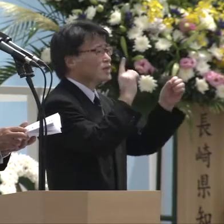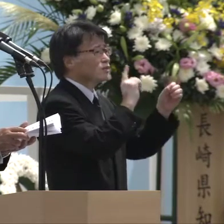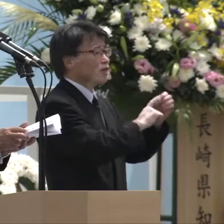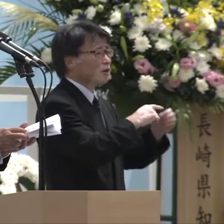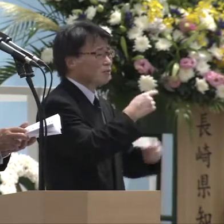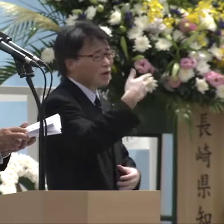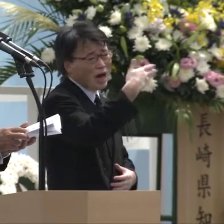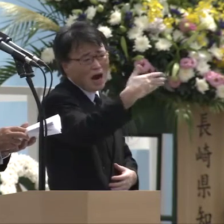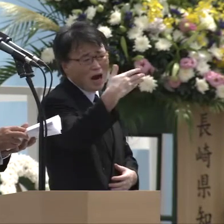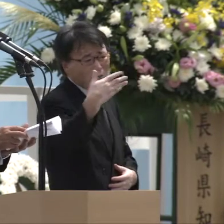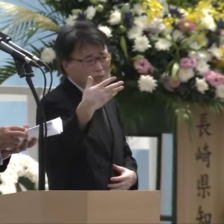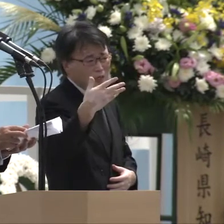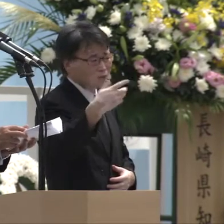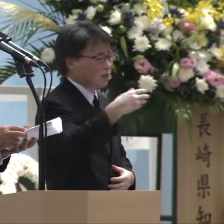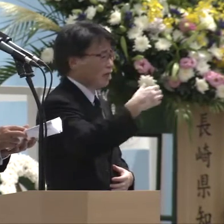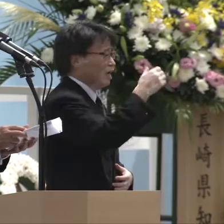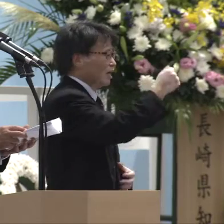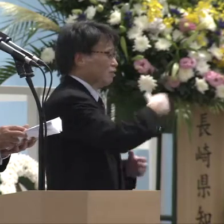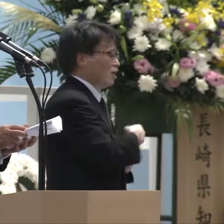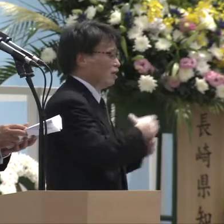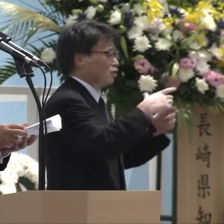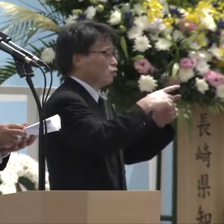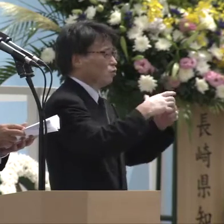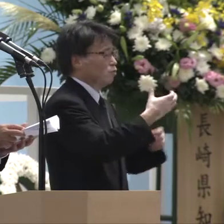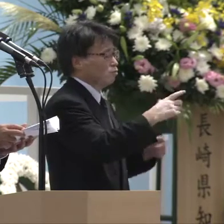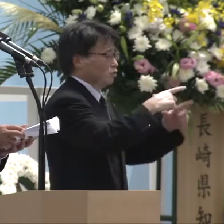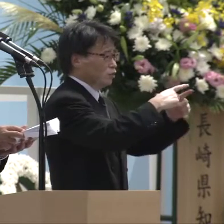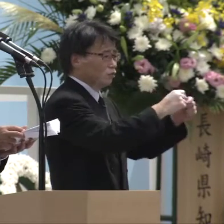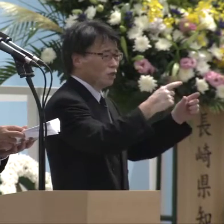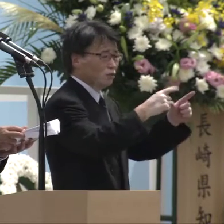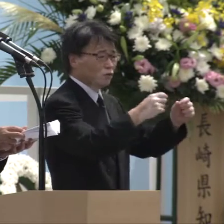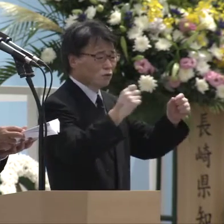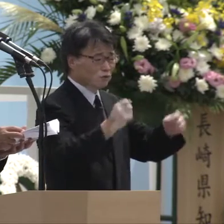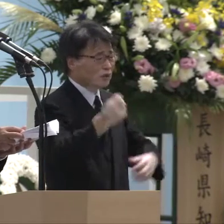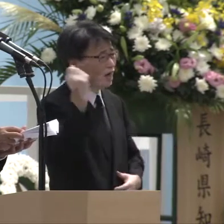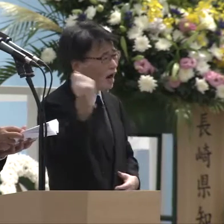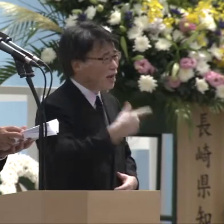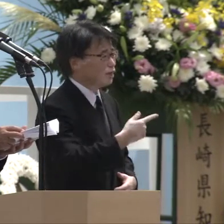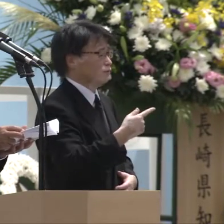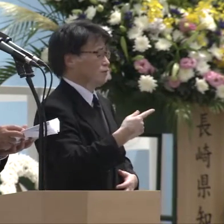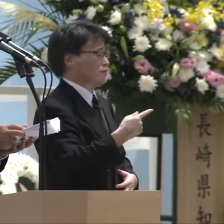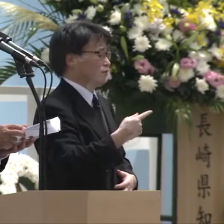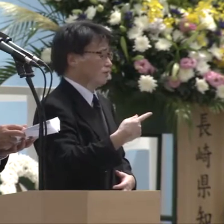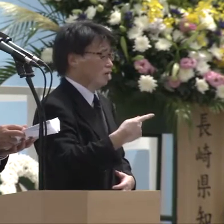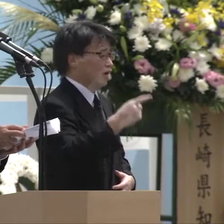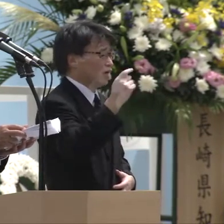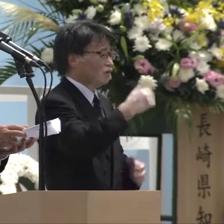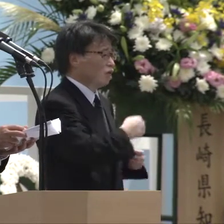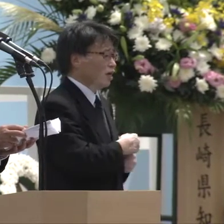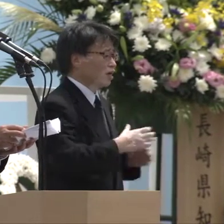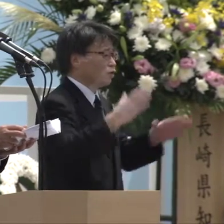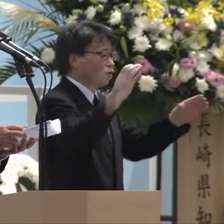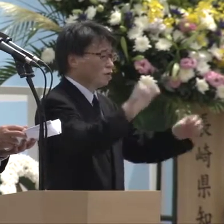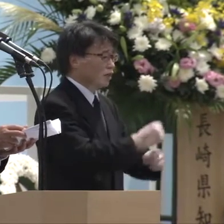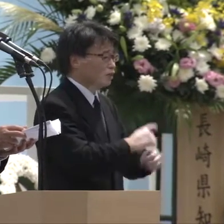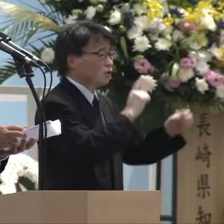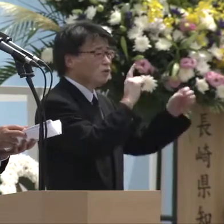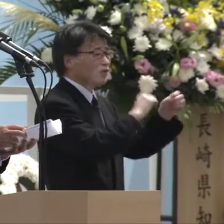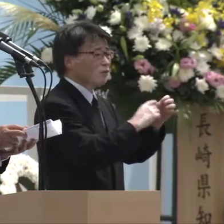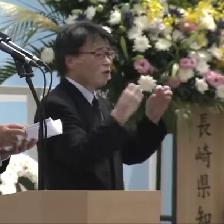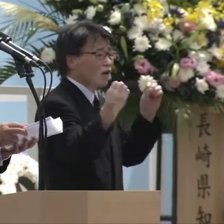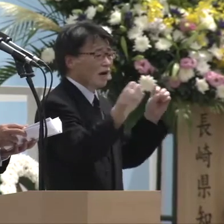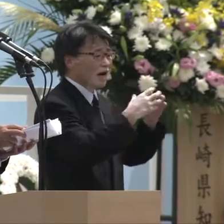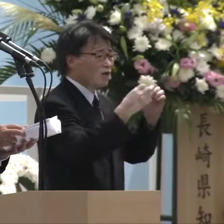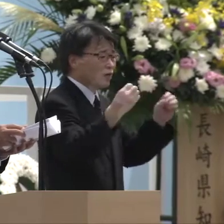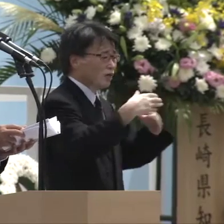we strongly appeal to the nuclear weapons states, including the United States, to participate in the framework of